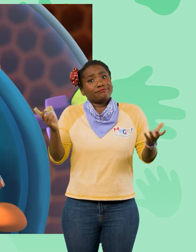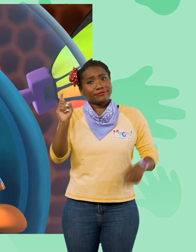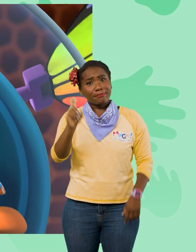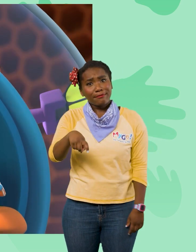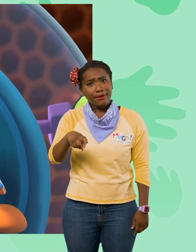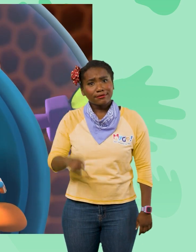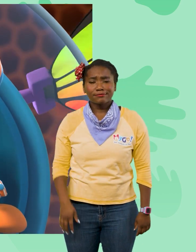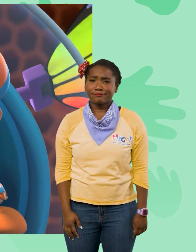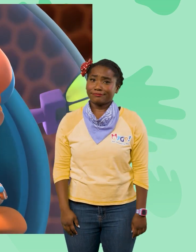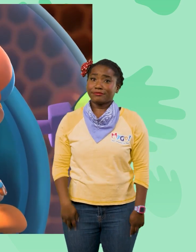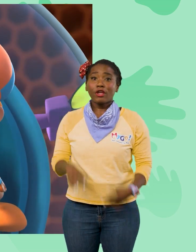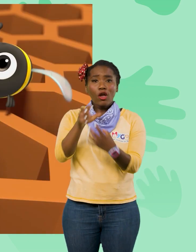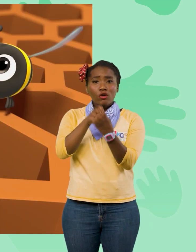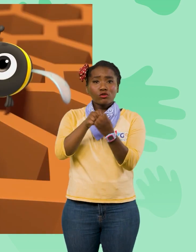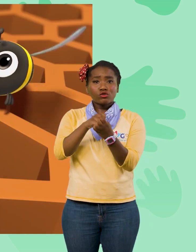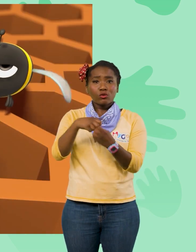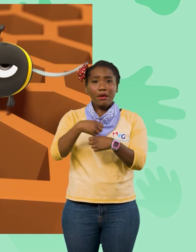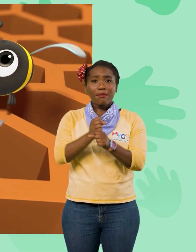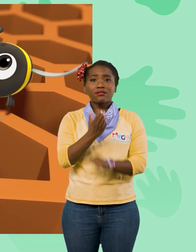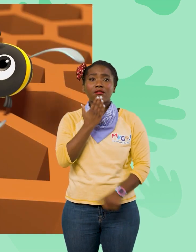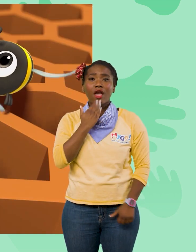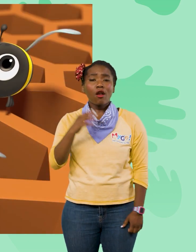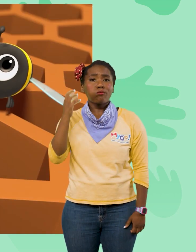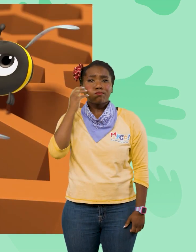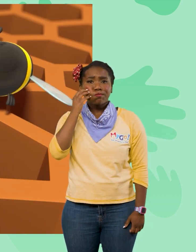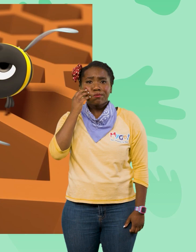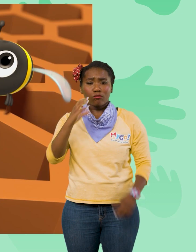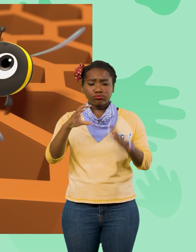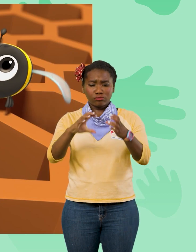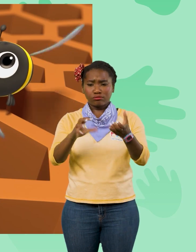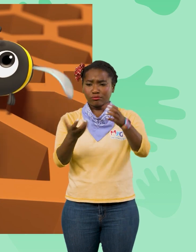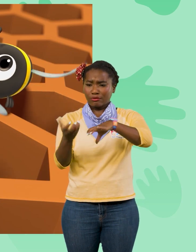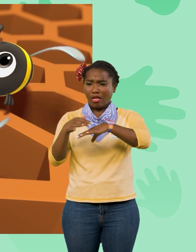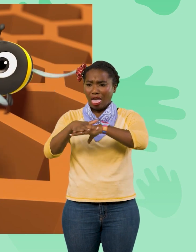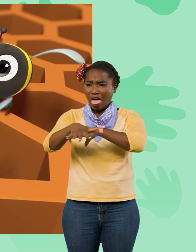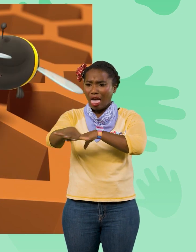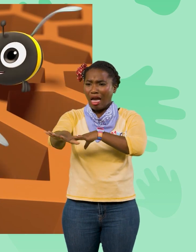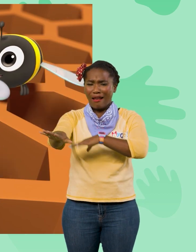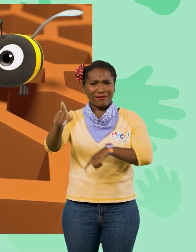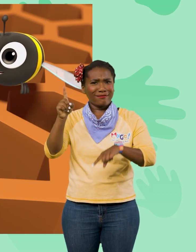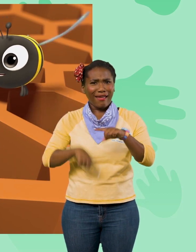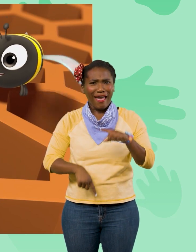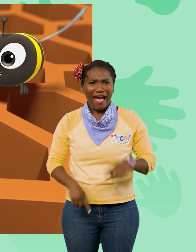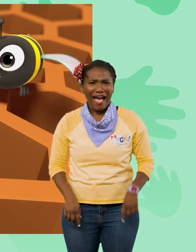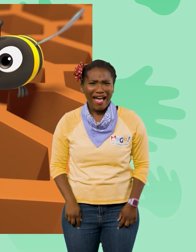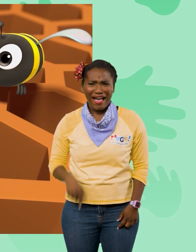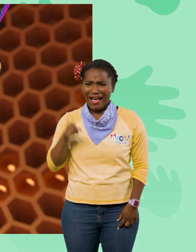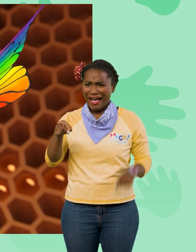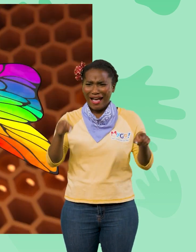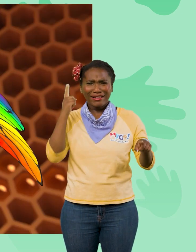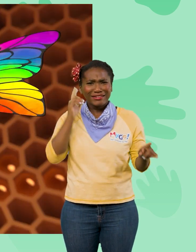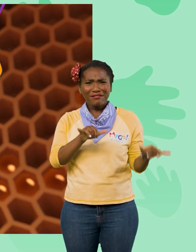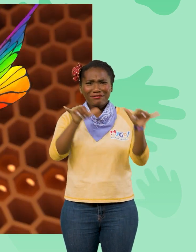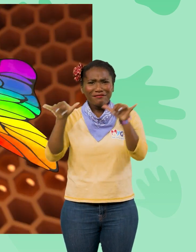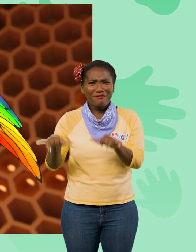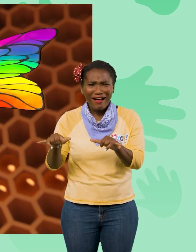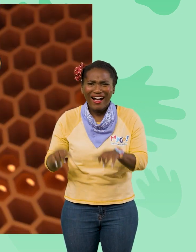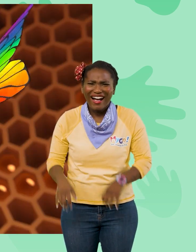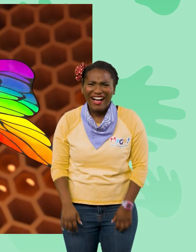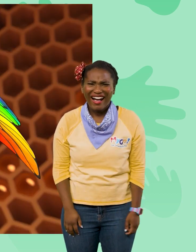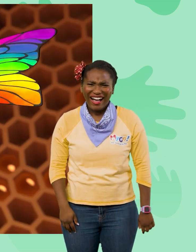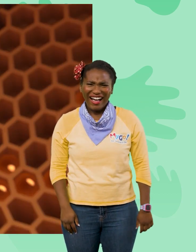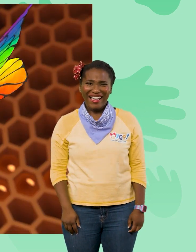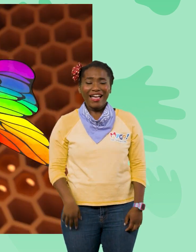do. Chewing makes it thicker. Can't have runny honey. I rhymed